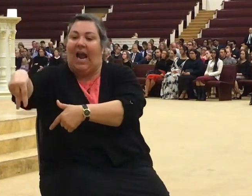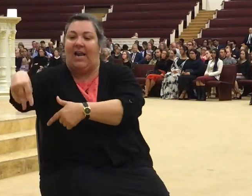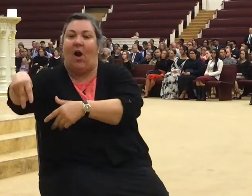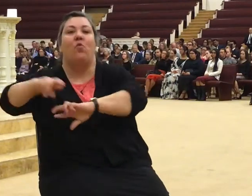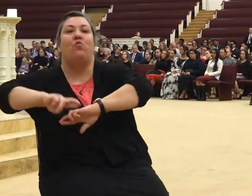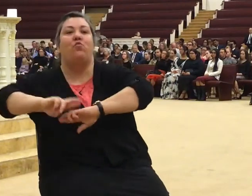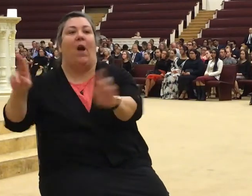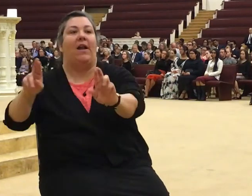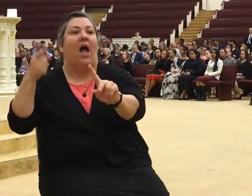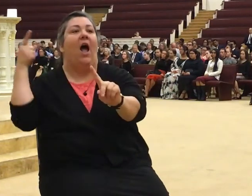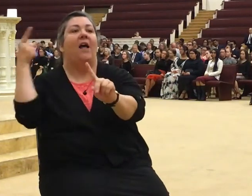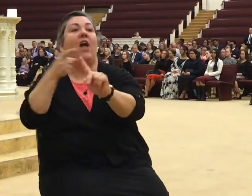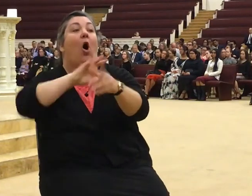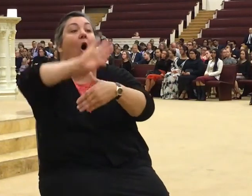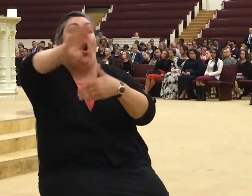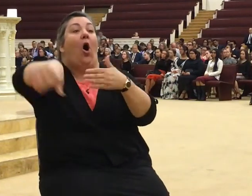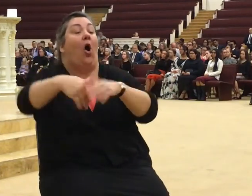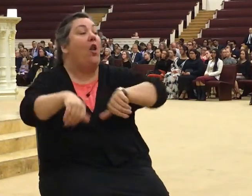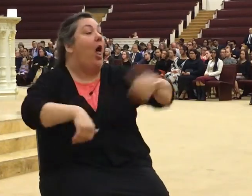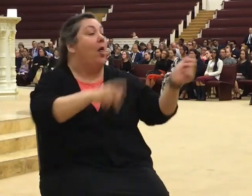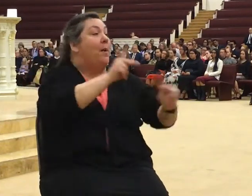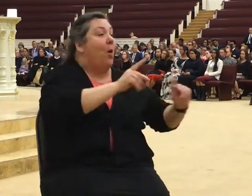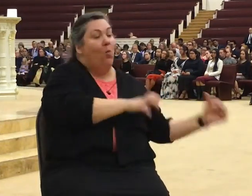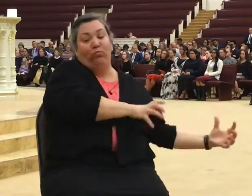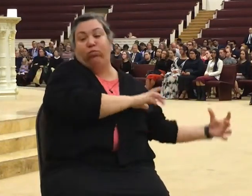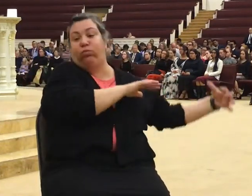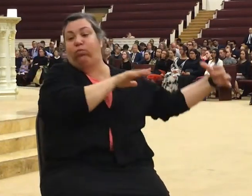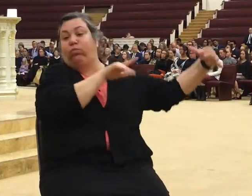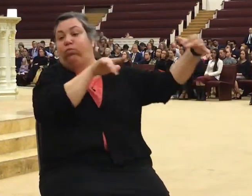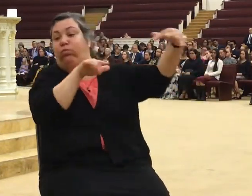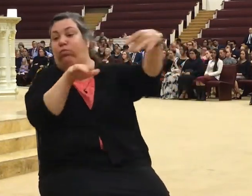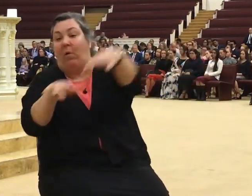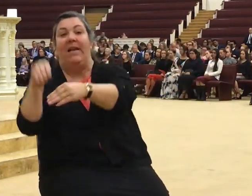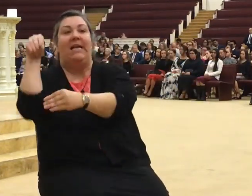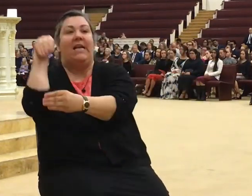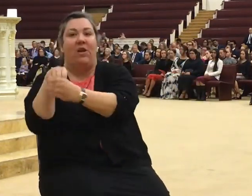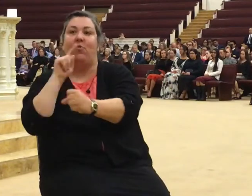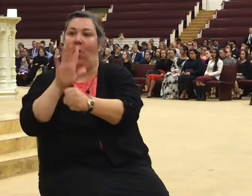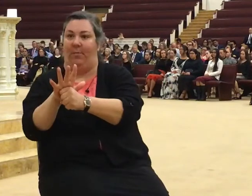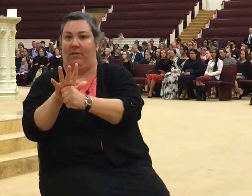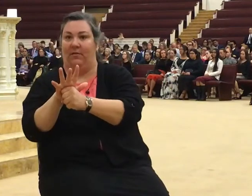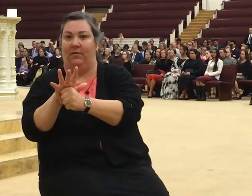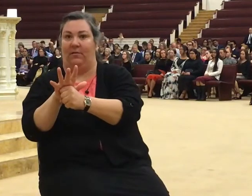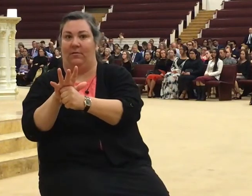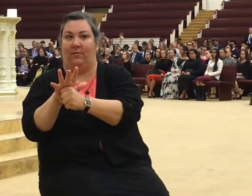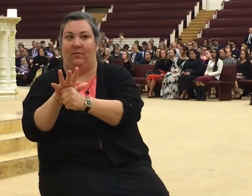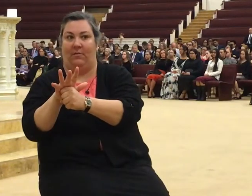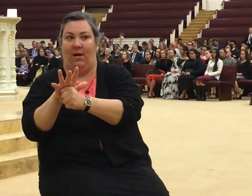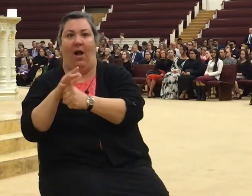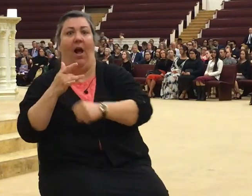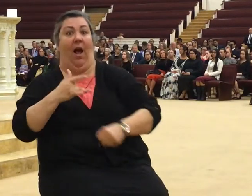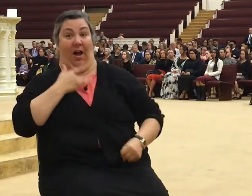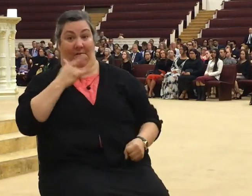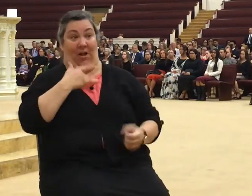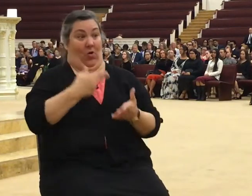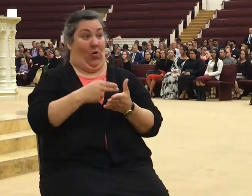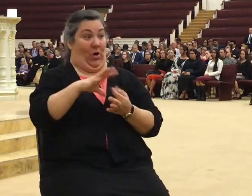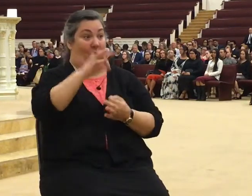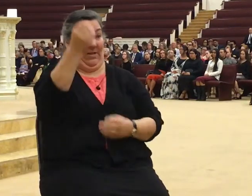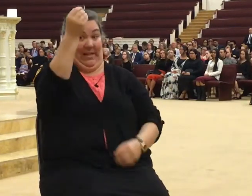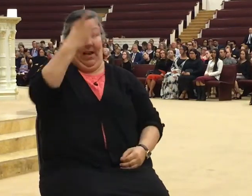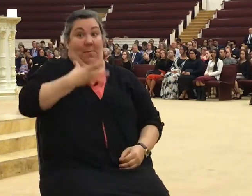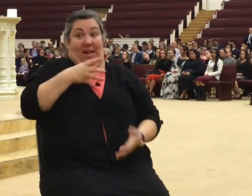until all the rest of your brethren get over into this promise. Well, I felt the Holy Ghost tell me